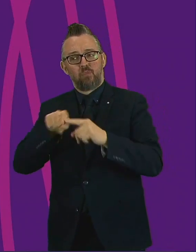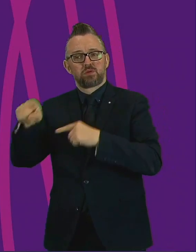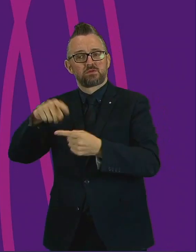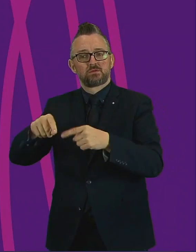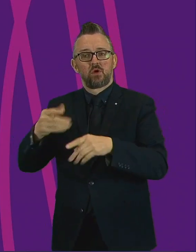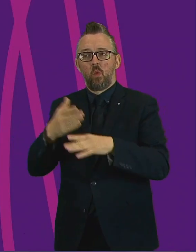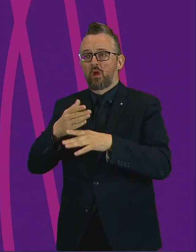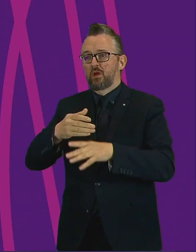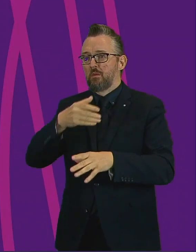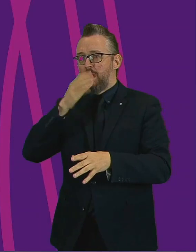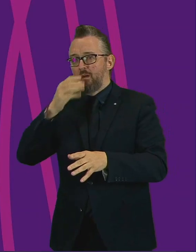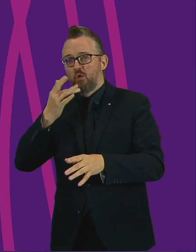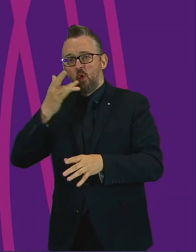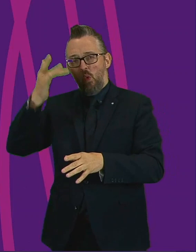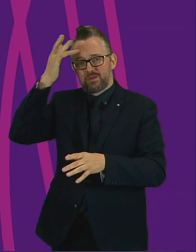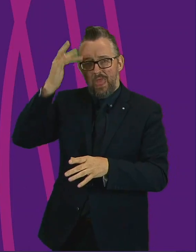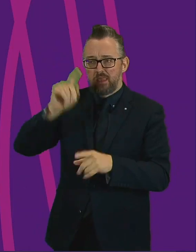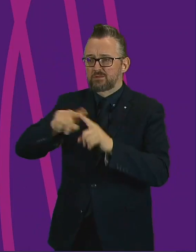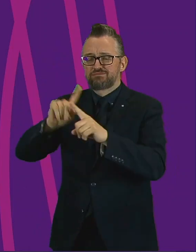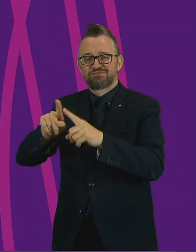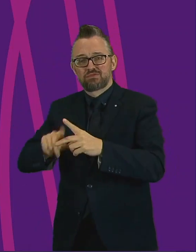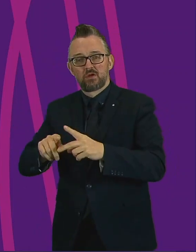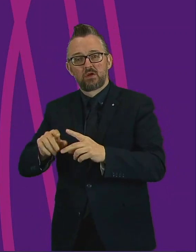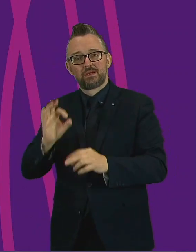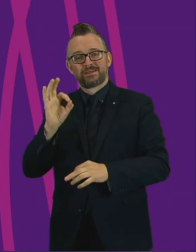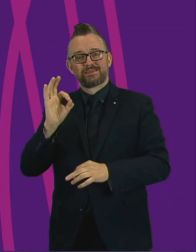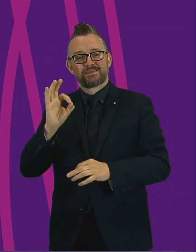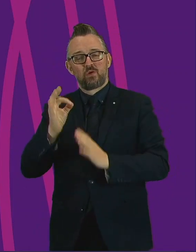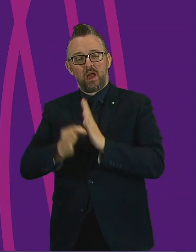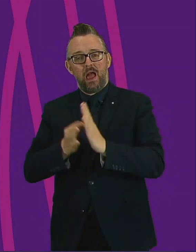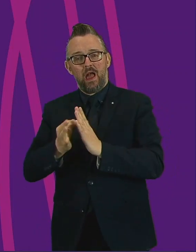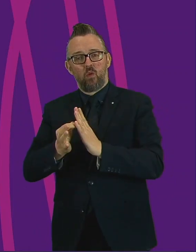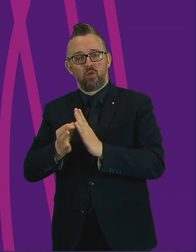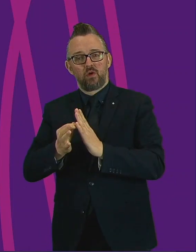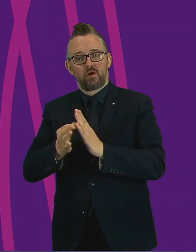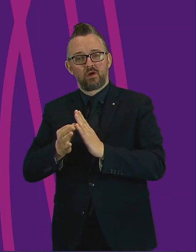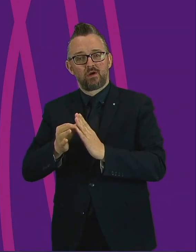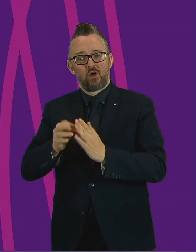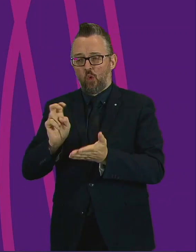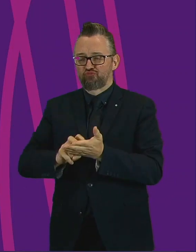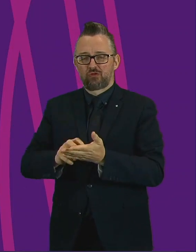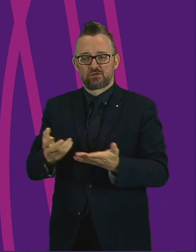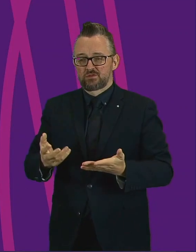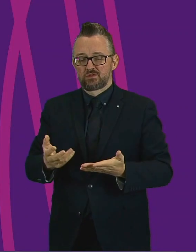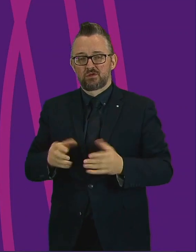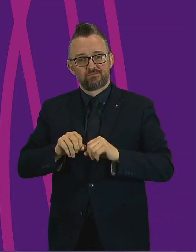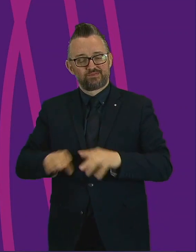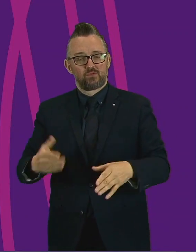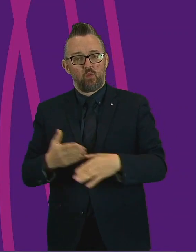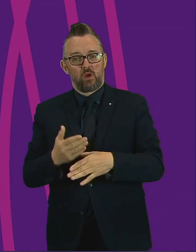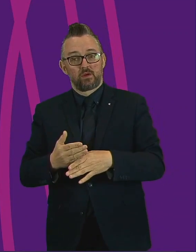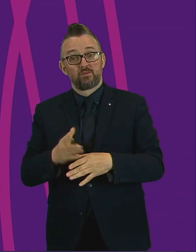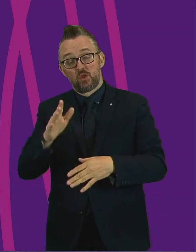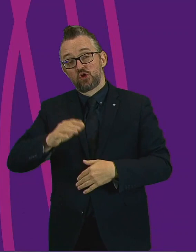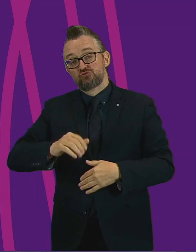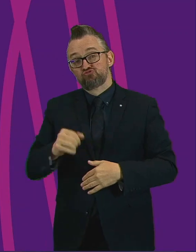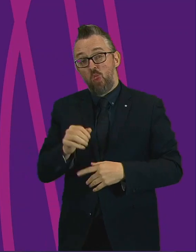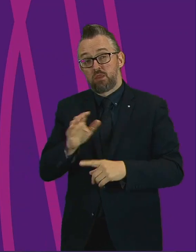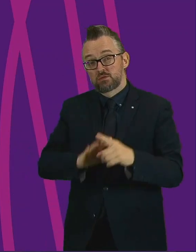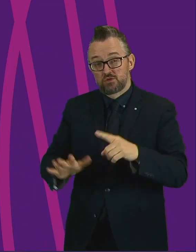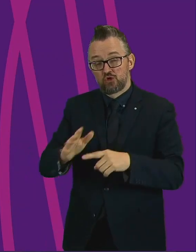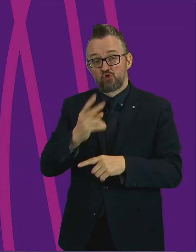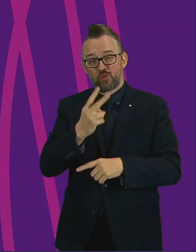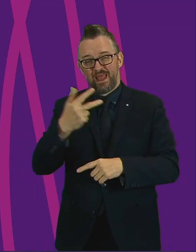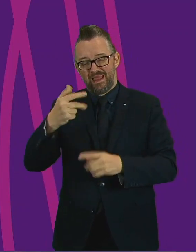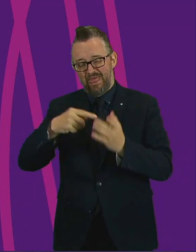contracts. For those still employed, even graduates have suffered an 8% fall in hourly wages. In Scotland,